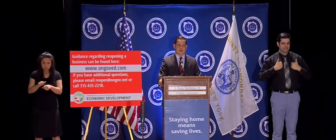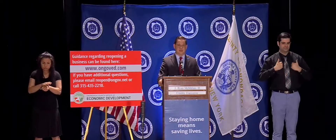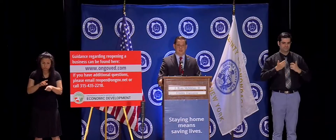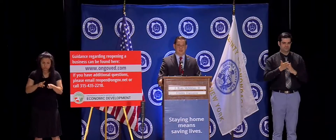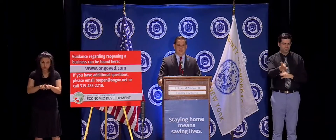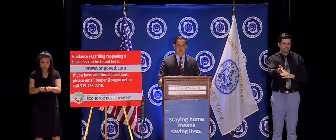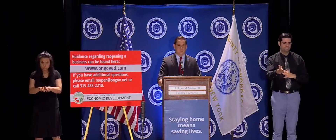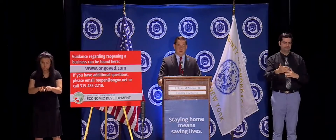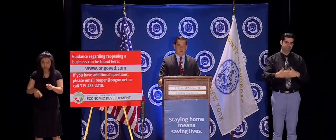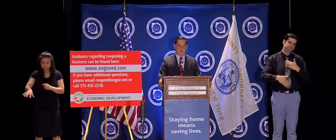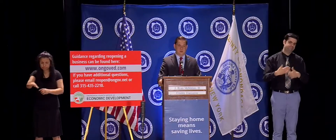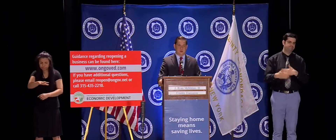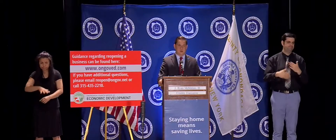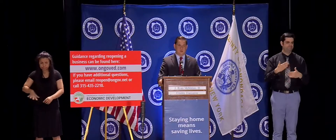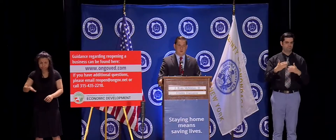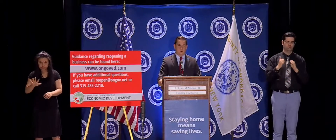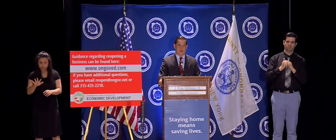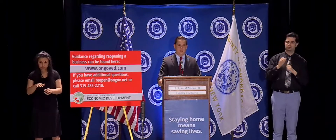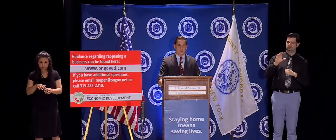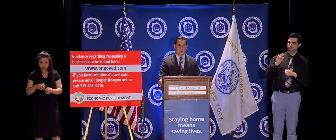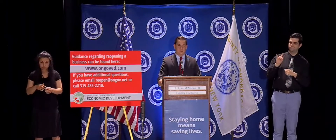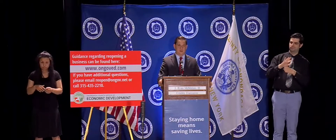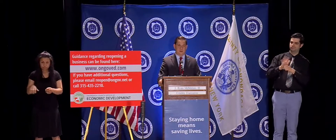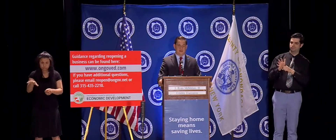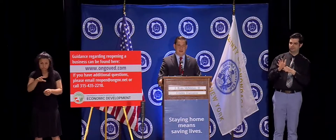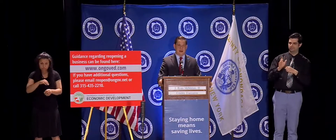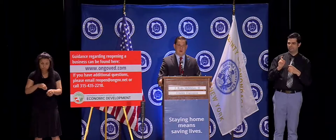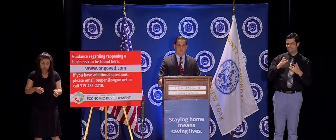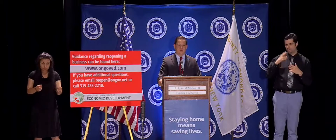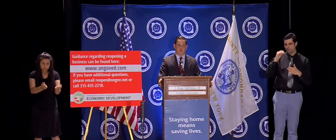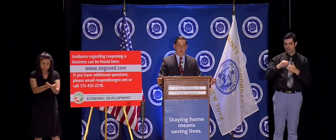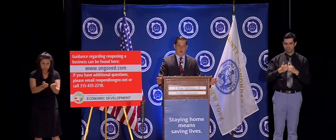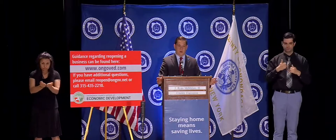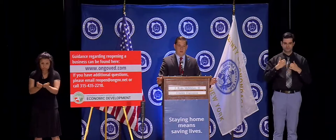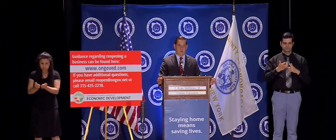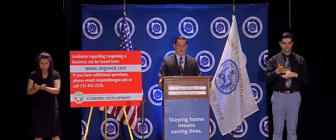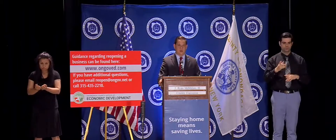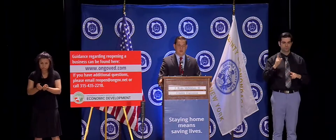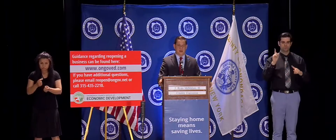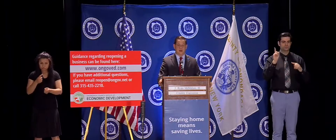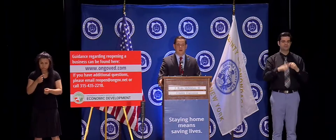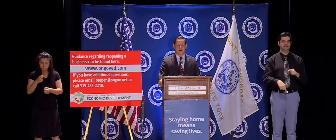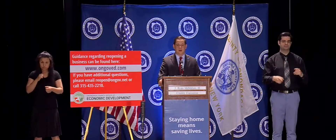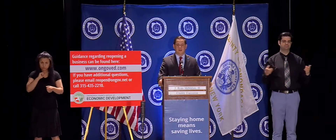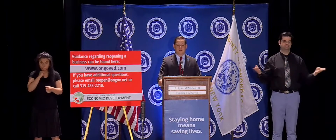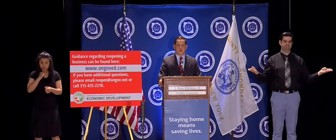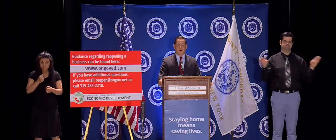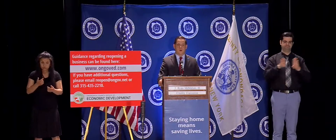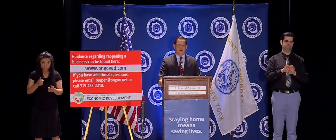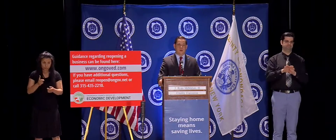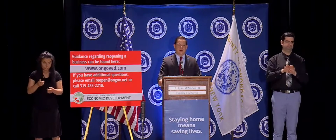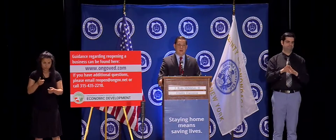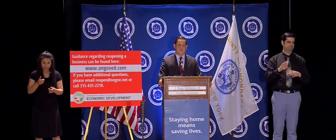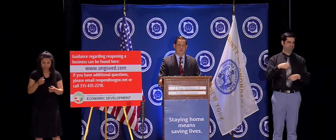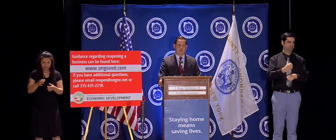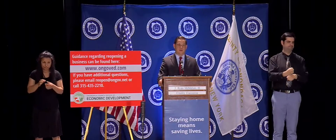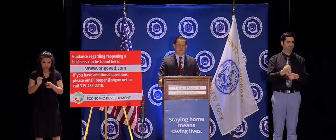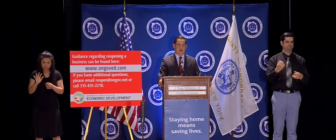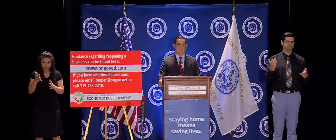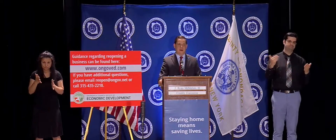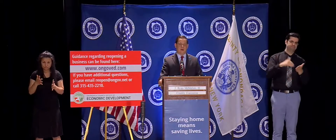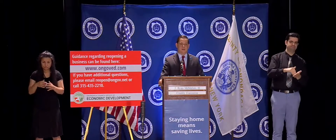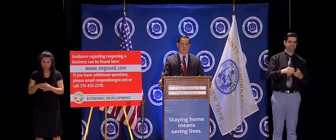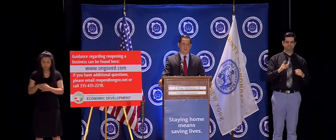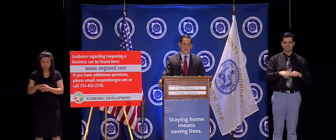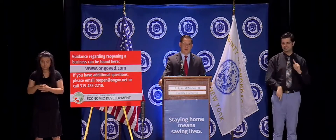Society cannot just shut down for a year. That's not how things work, right? You can't, and so you have to